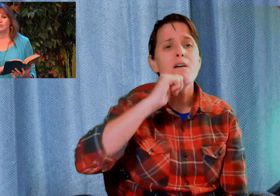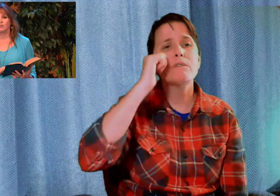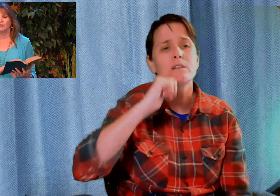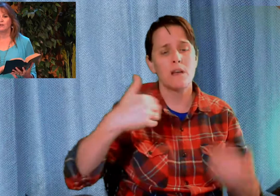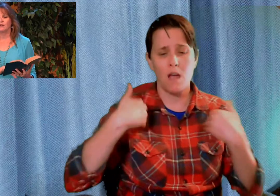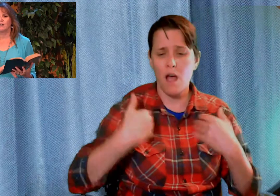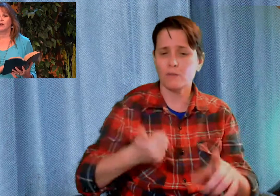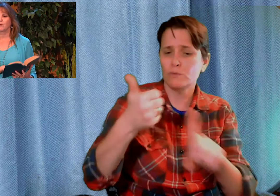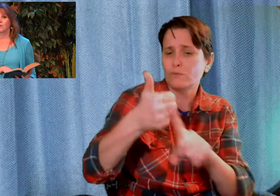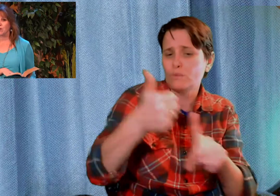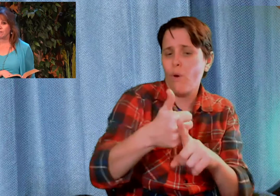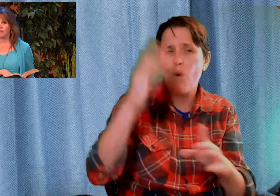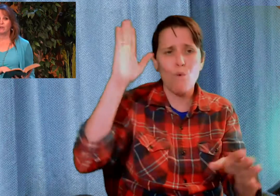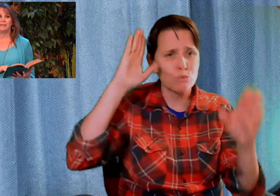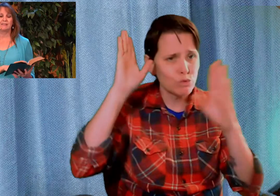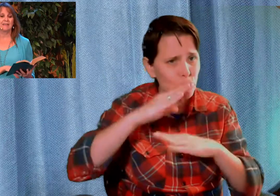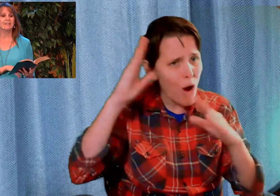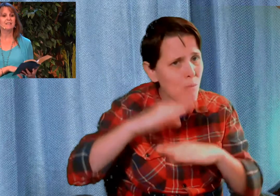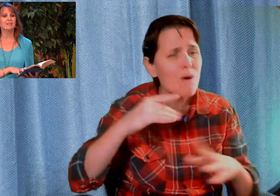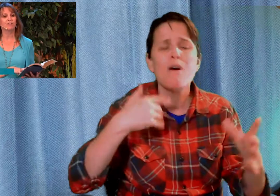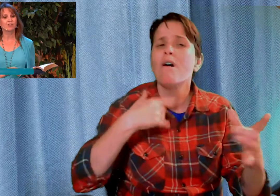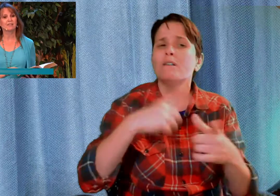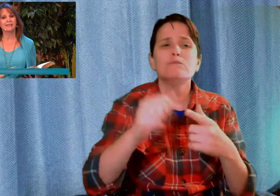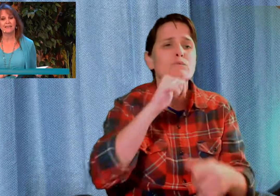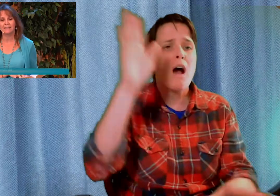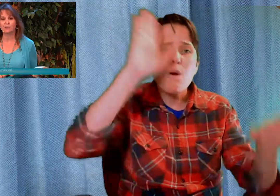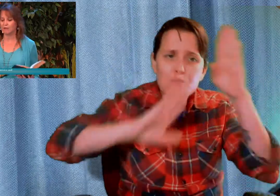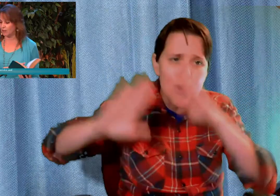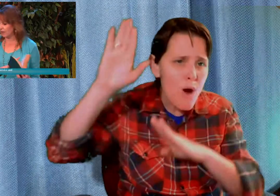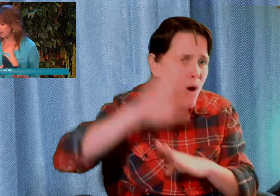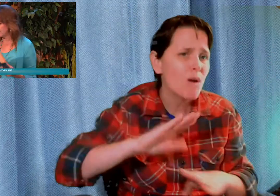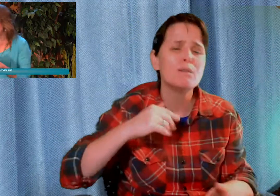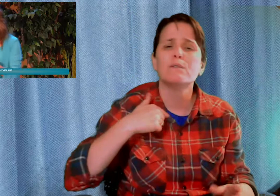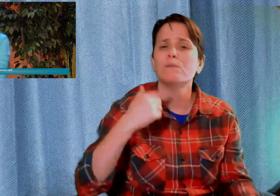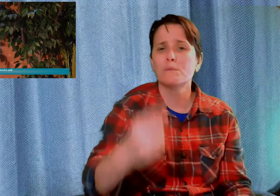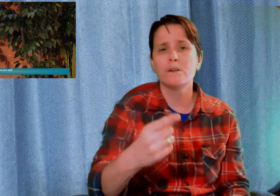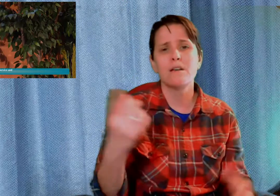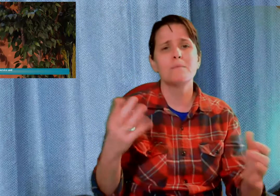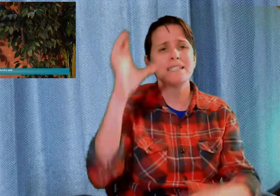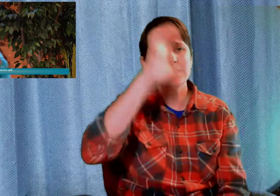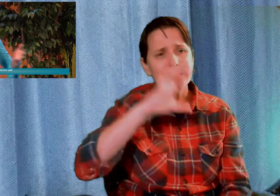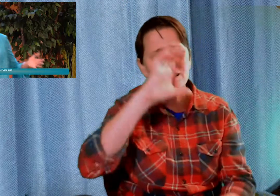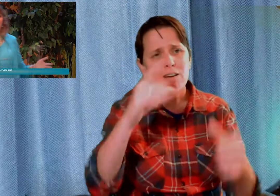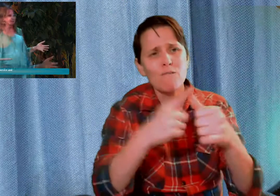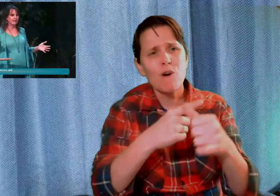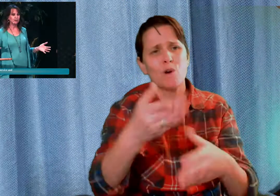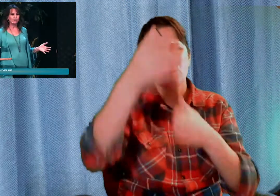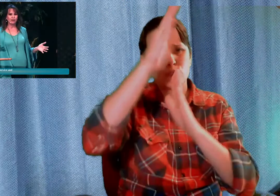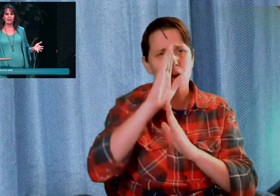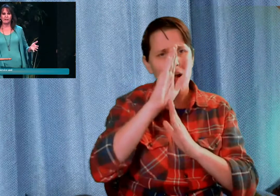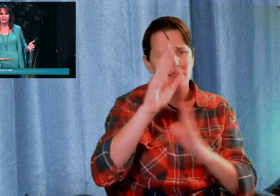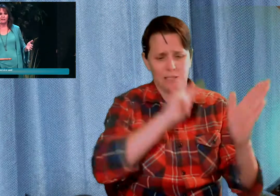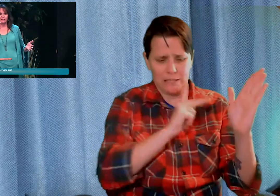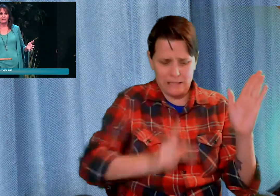own. Do not worry, but instead seek first the kingdom of God. What's the kingdom